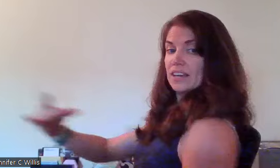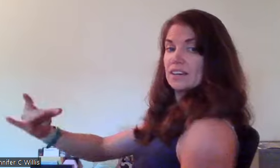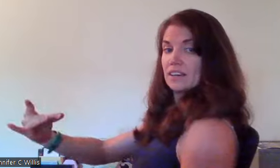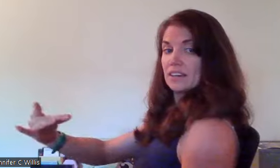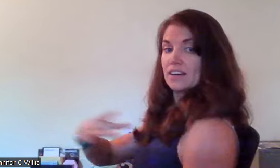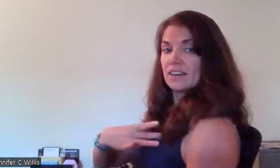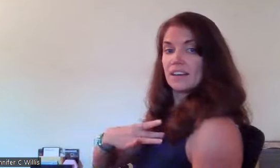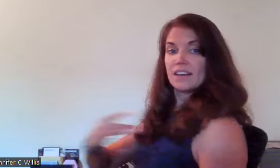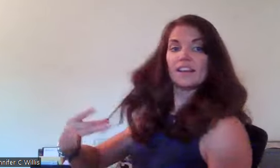Like.